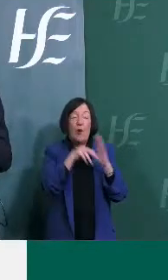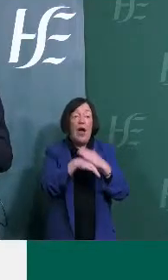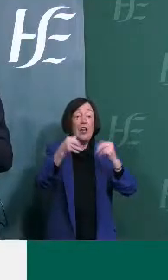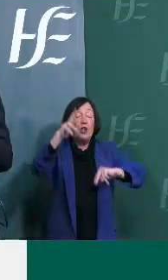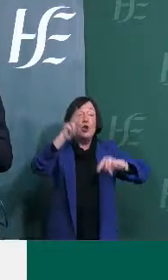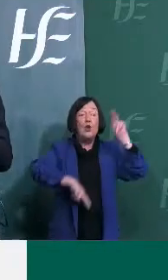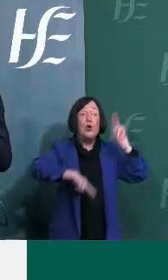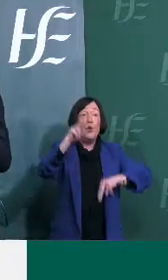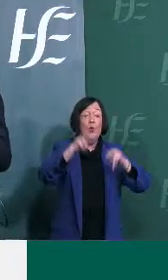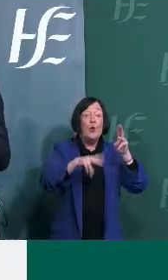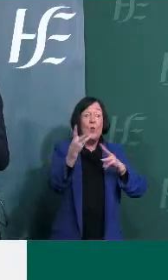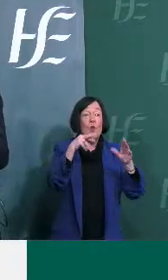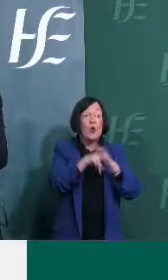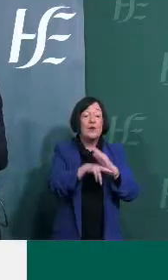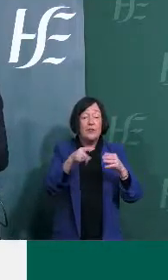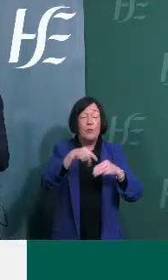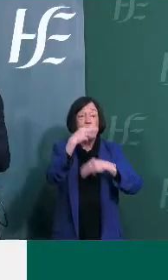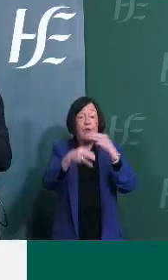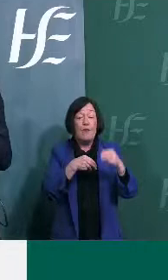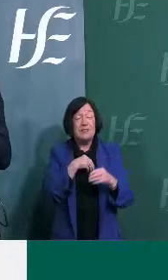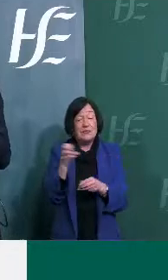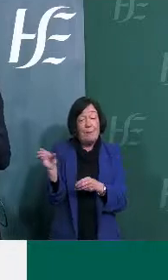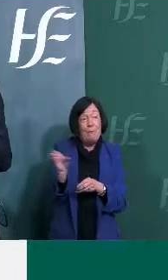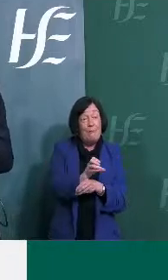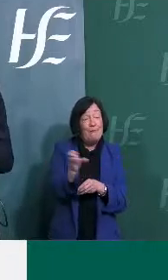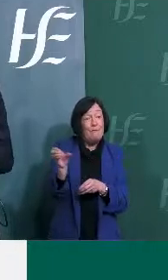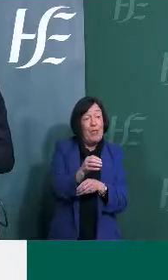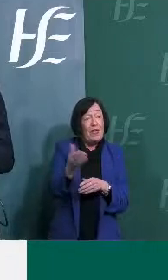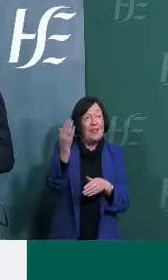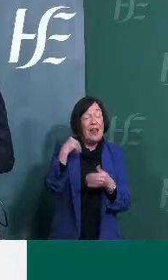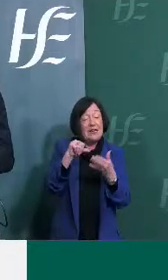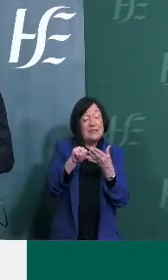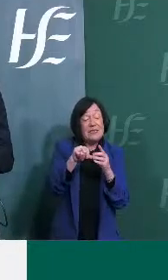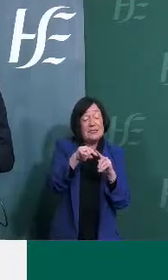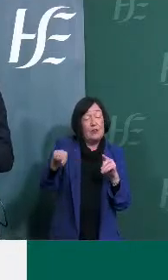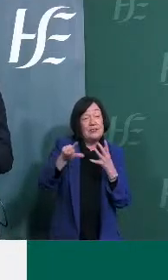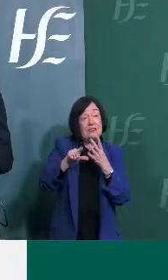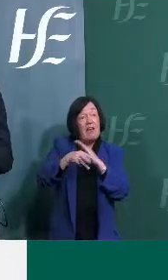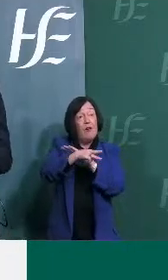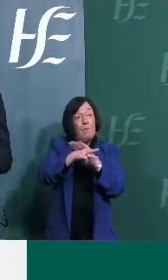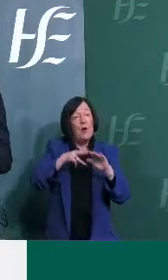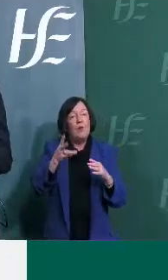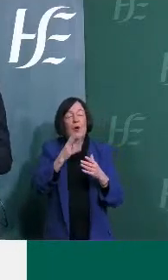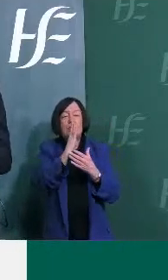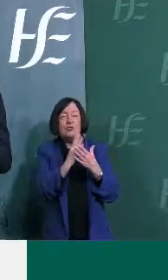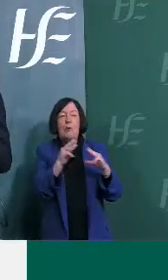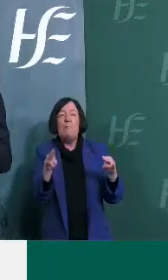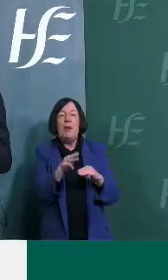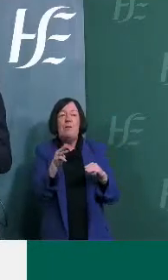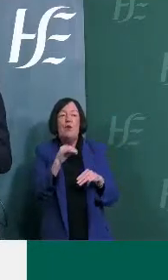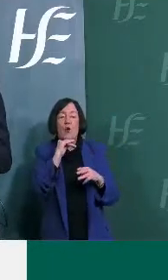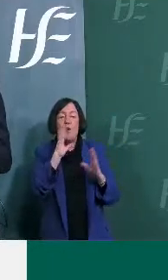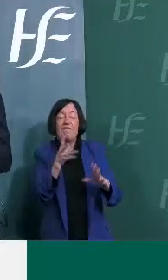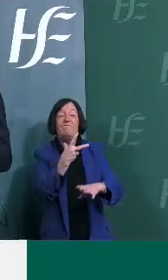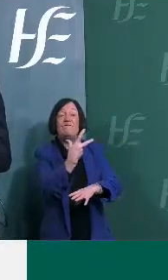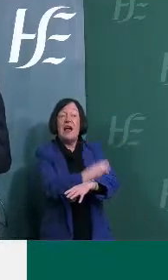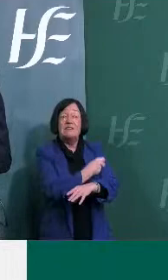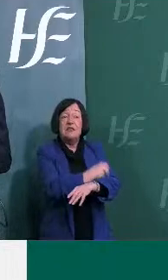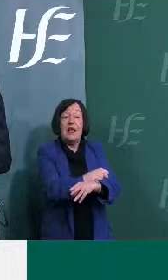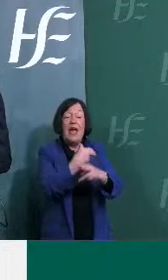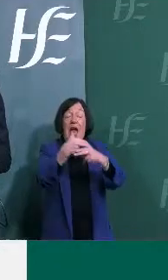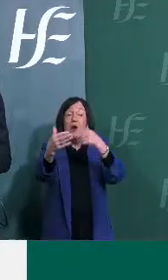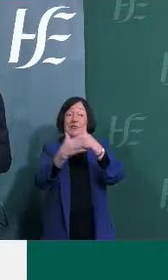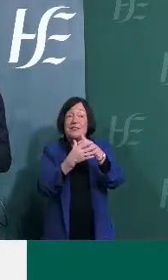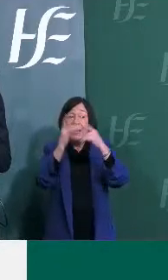healthcare workers that came in, there was a process to bring them on board over the last 6 or 7 months. But there will be some people perhaps who were vaccinated